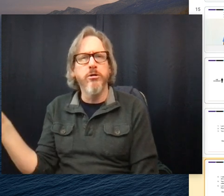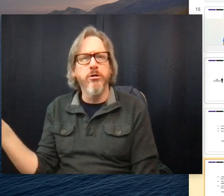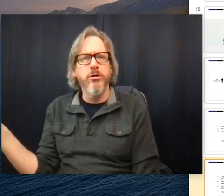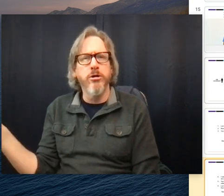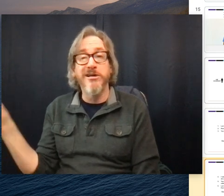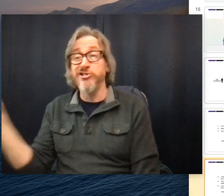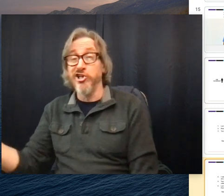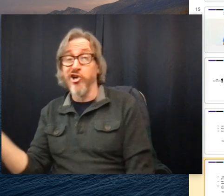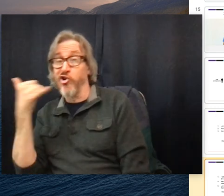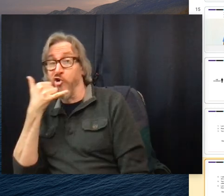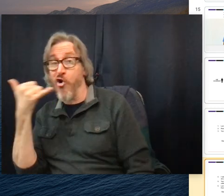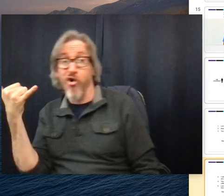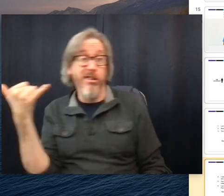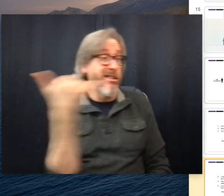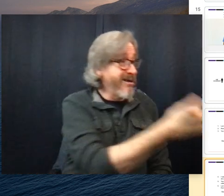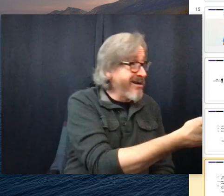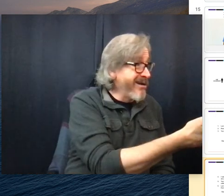uh,